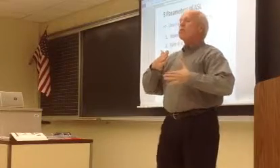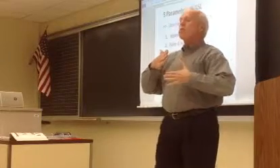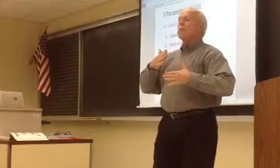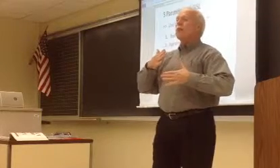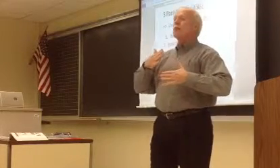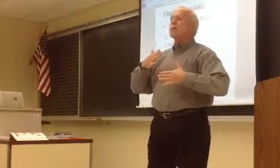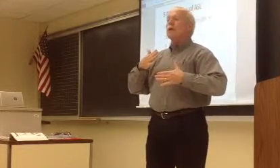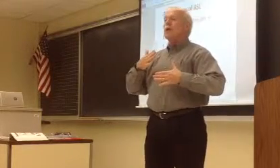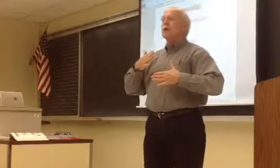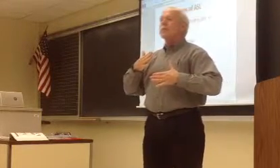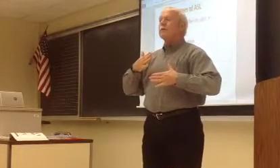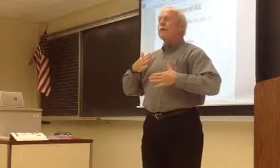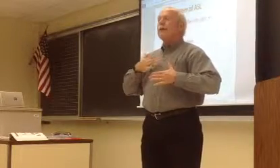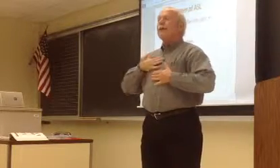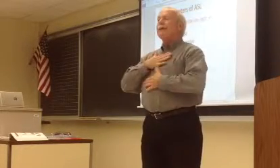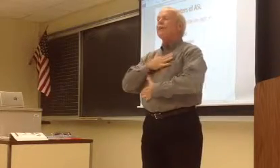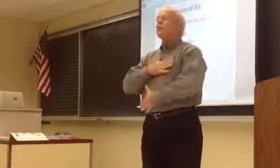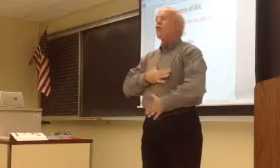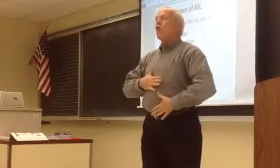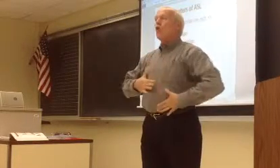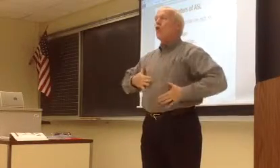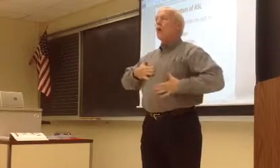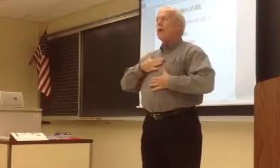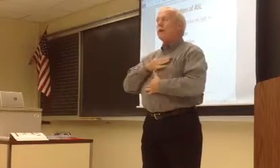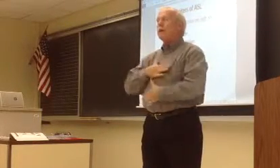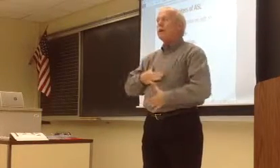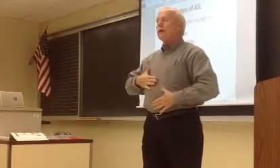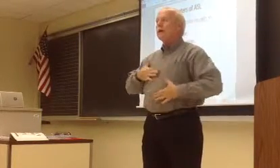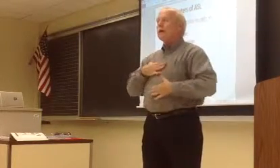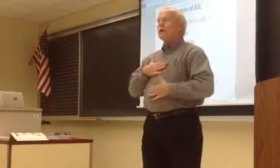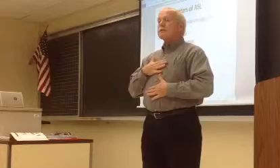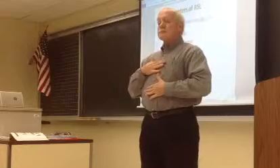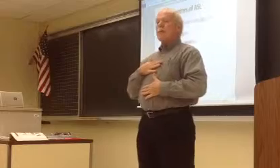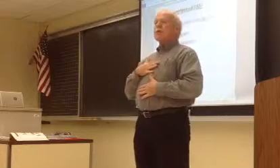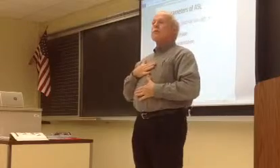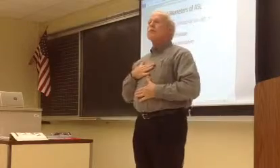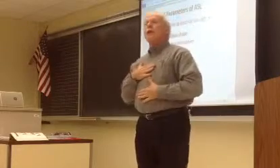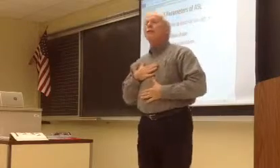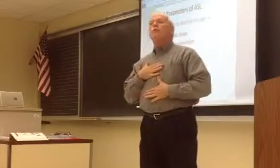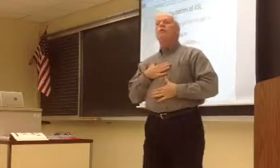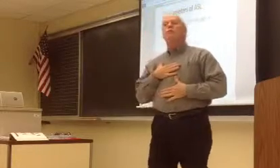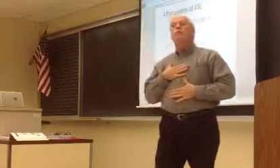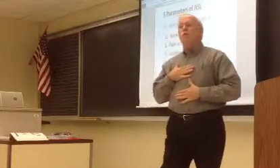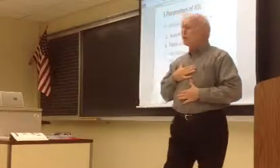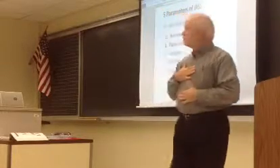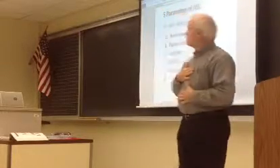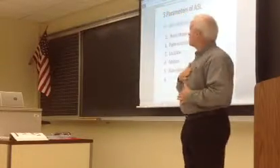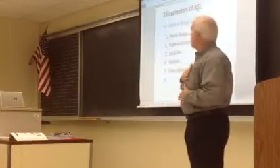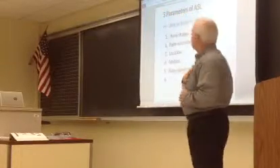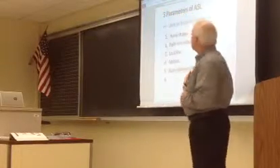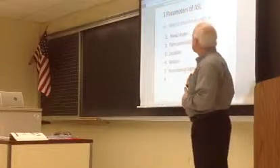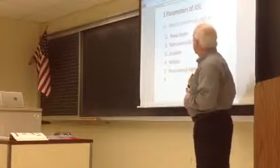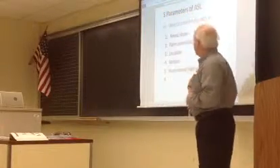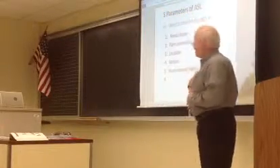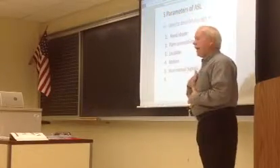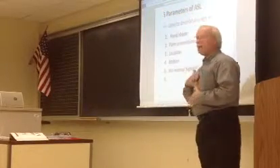the motion of enjoy? What are the parameters between those two signs?